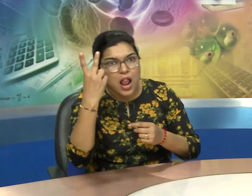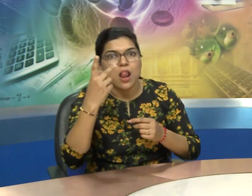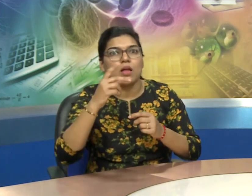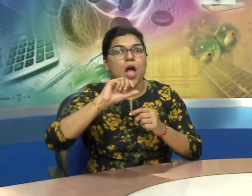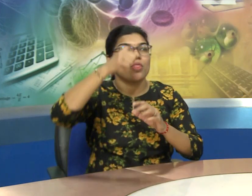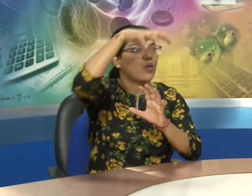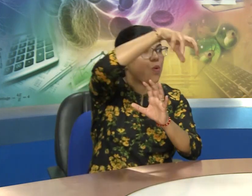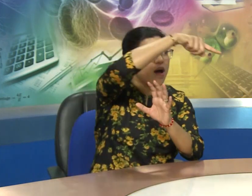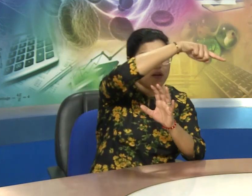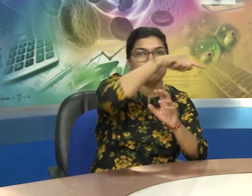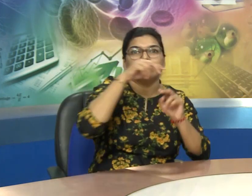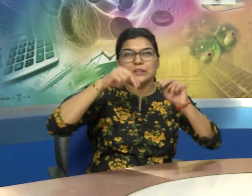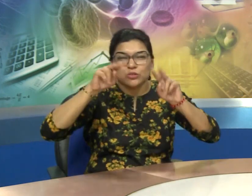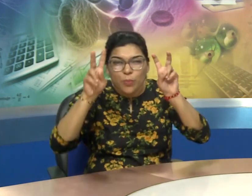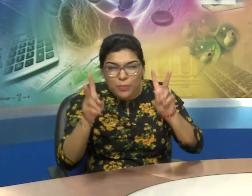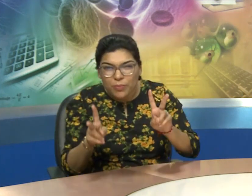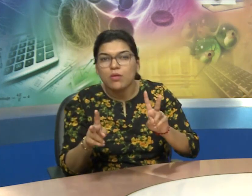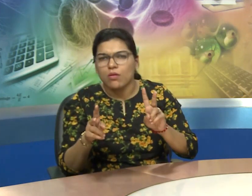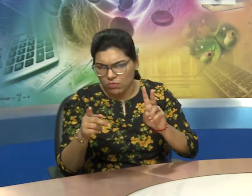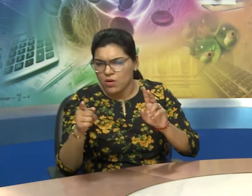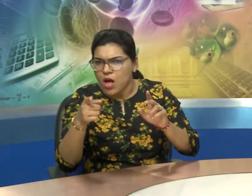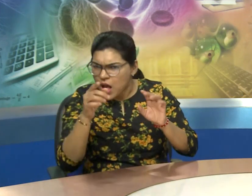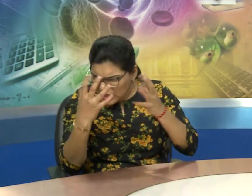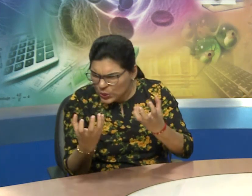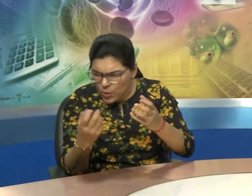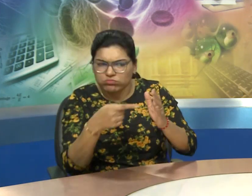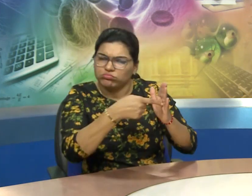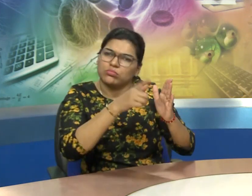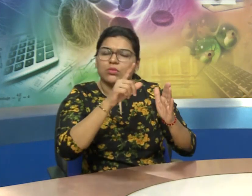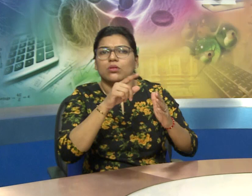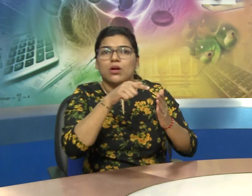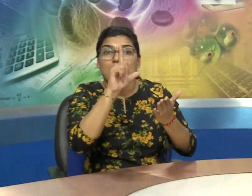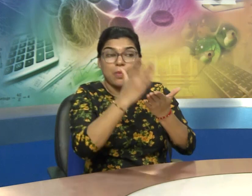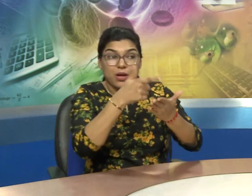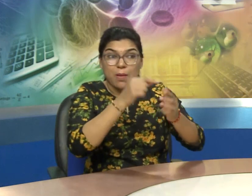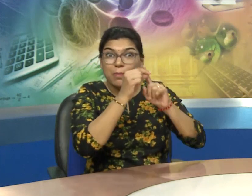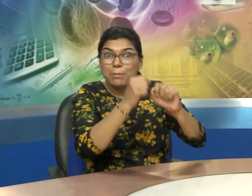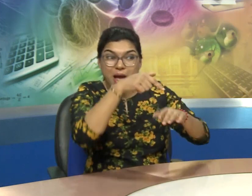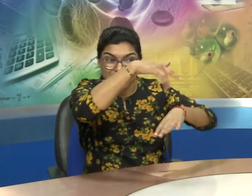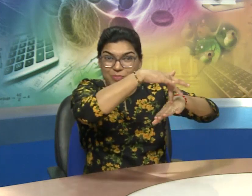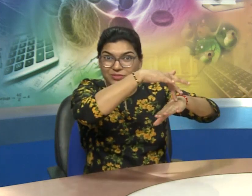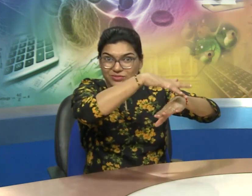of the permanent depository for all publications which are issued in the country.